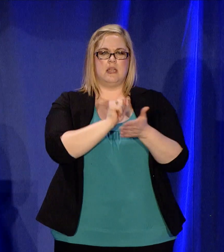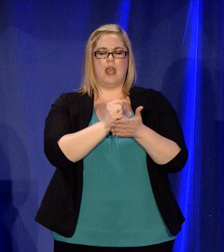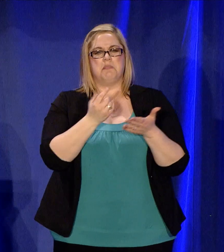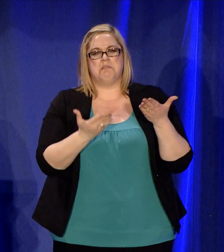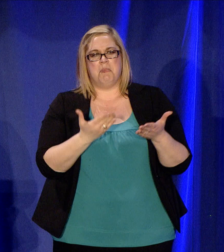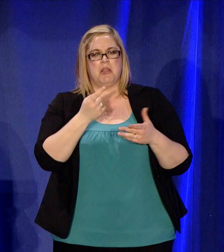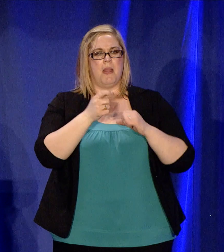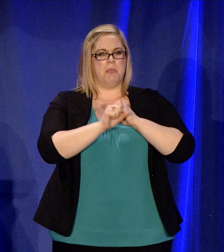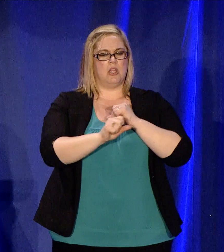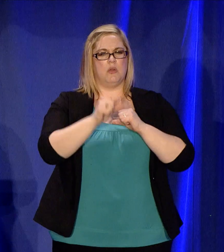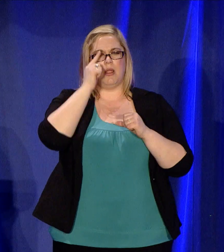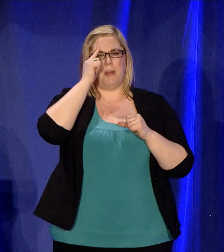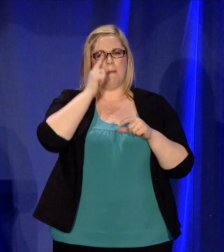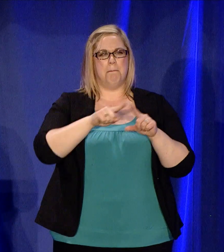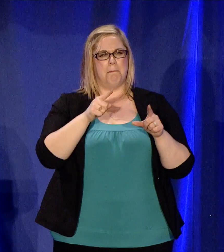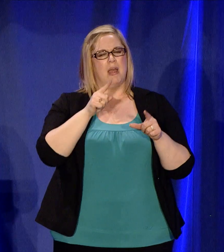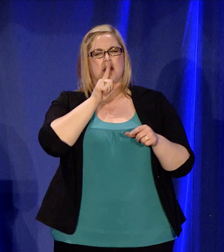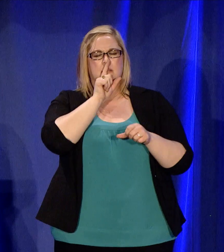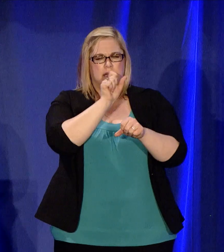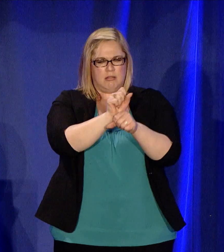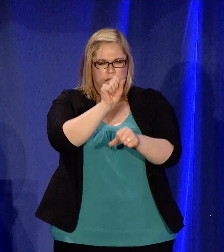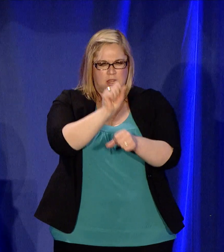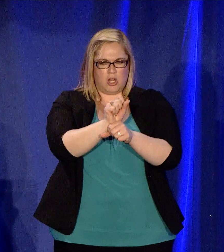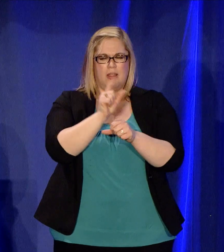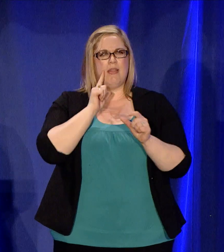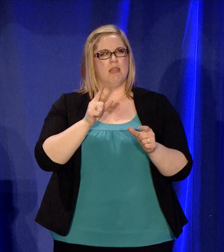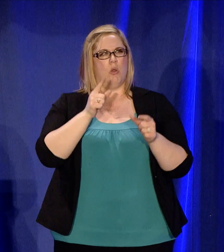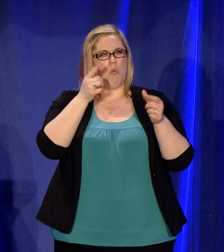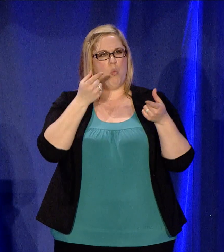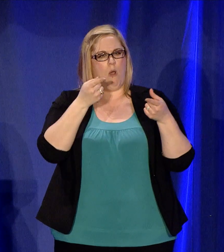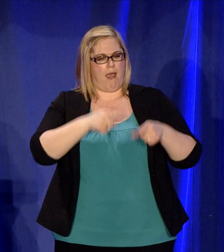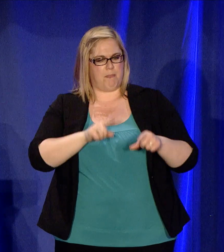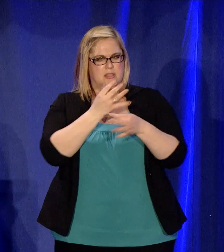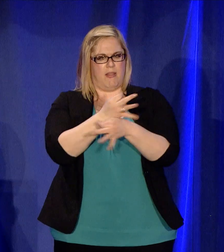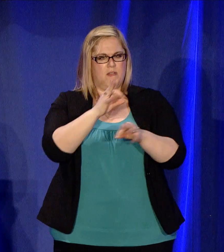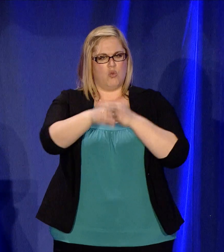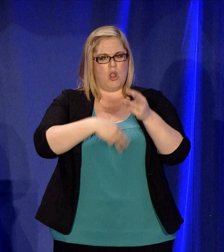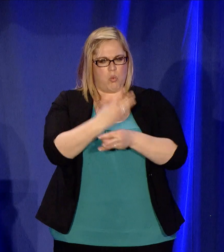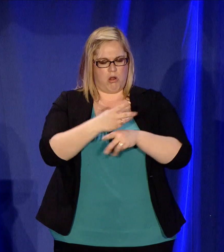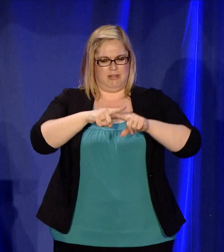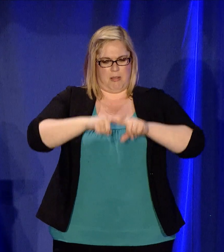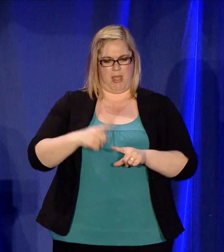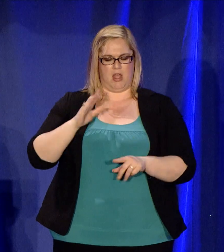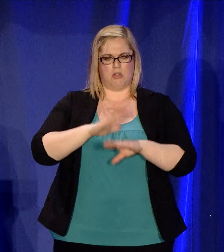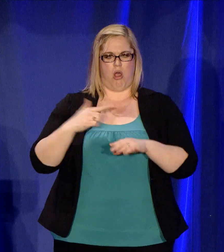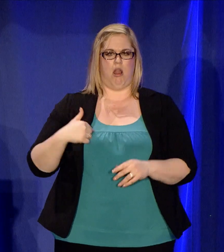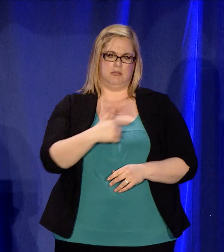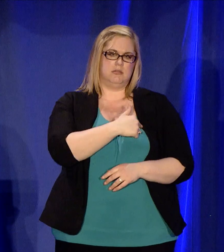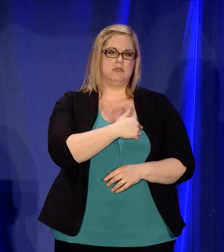exaggeration that the fate of the free world depends upon us, even we here in our golden nation